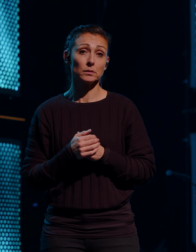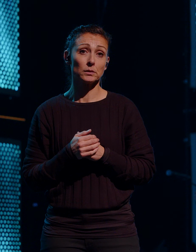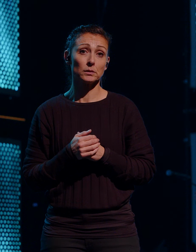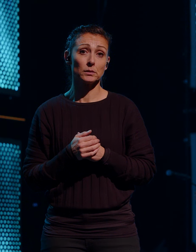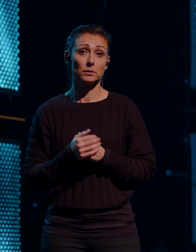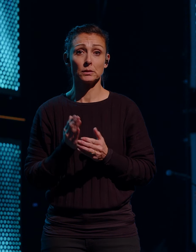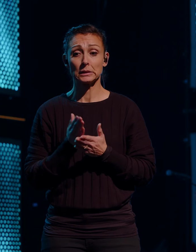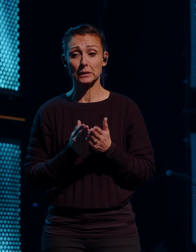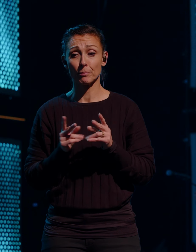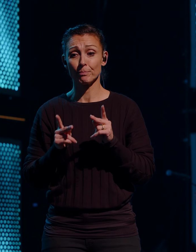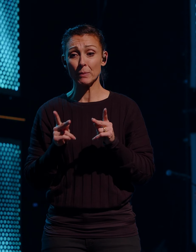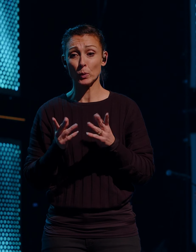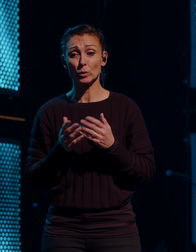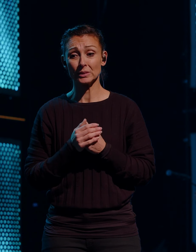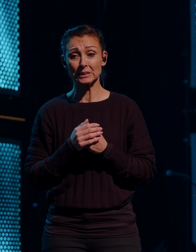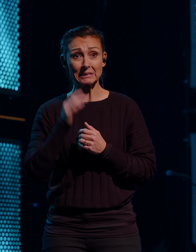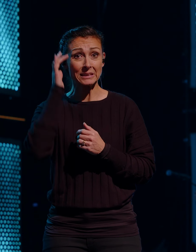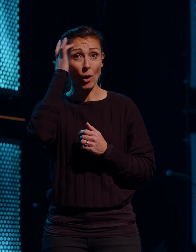Sometimes people are just annoying.